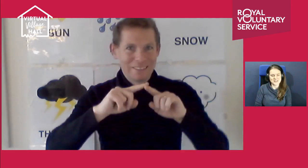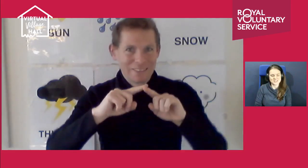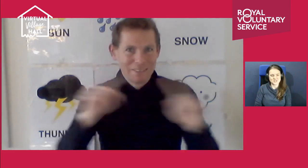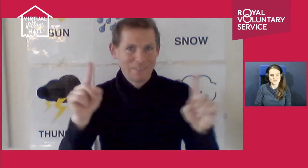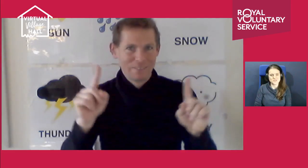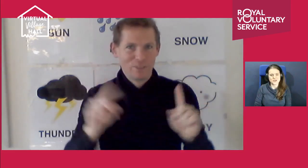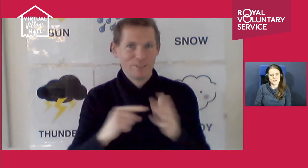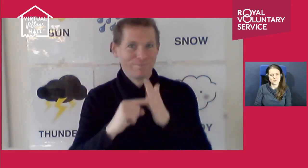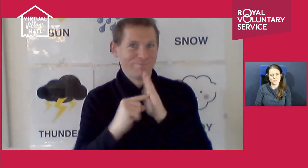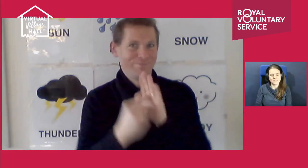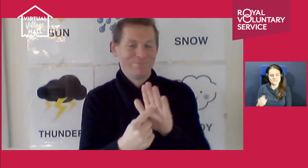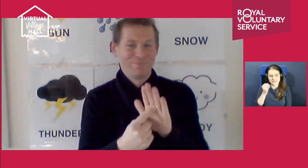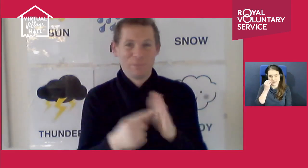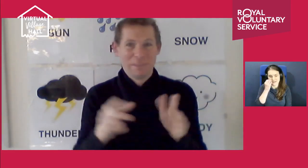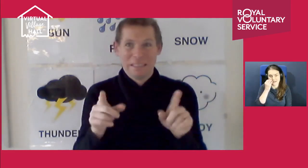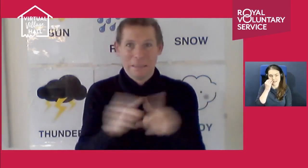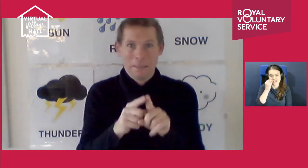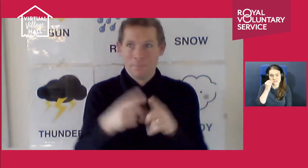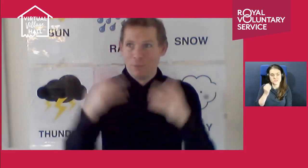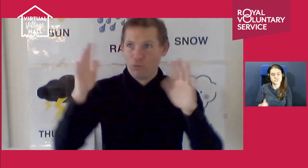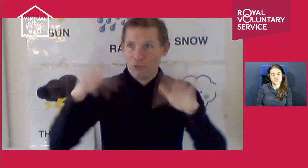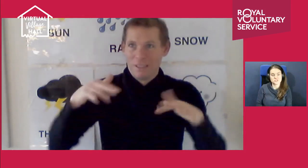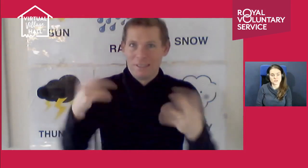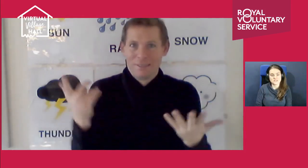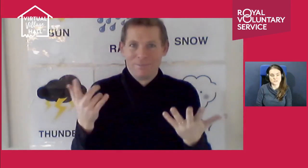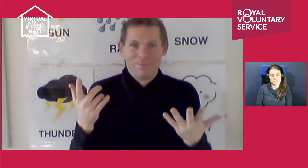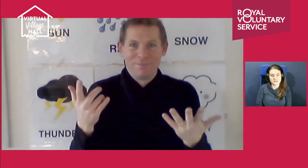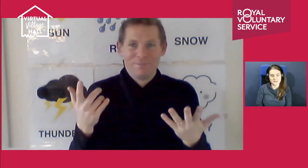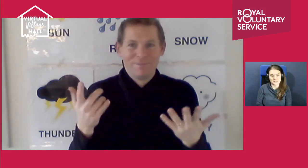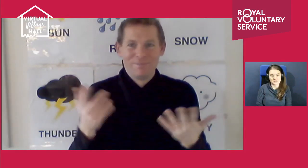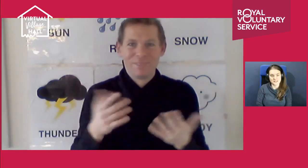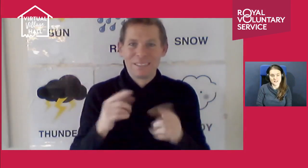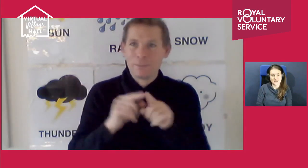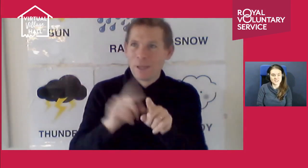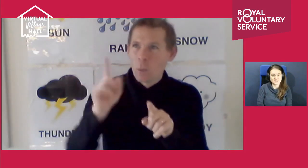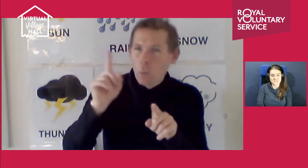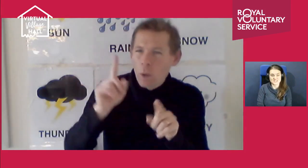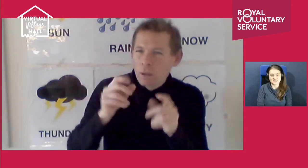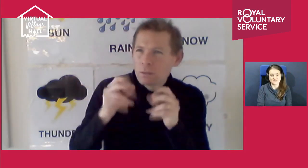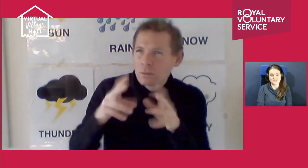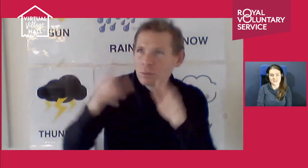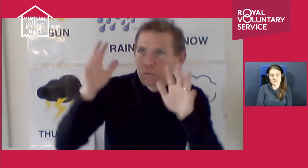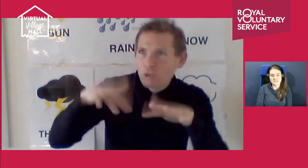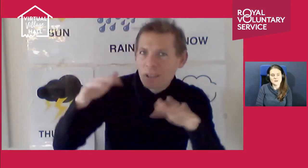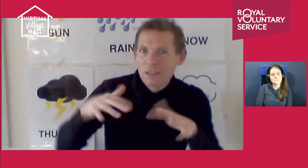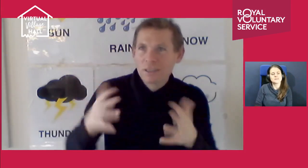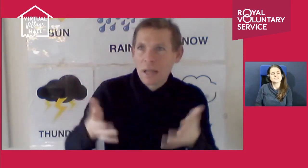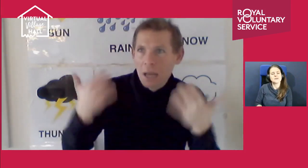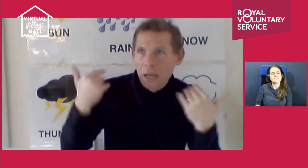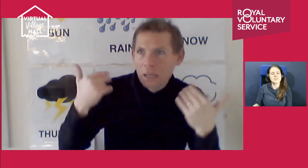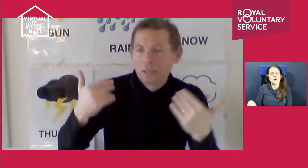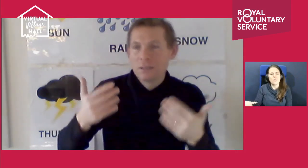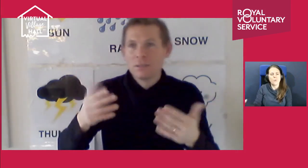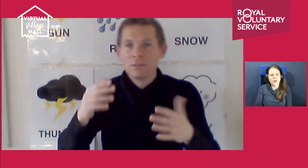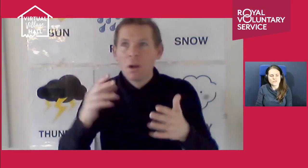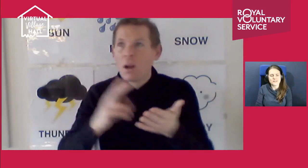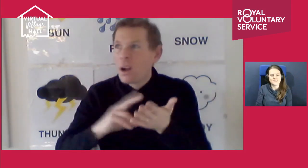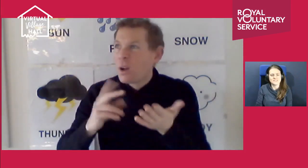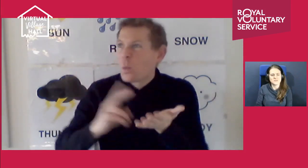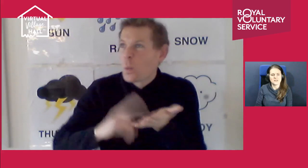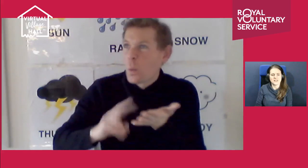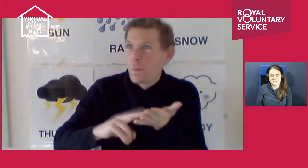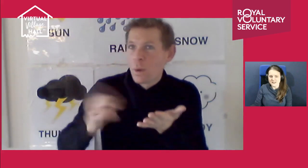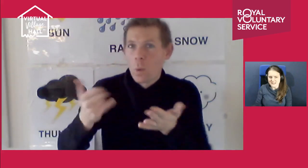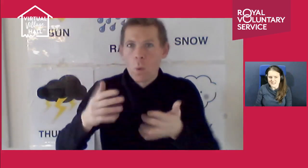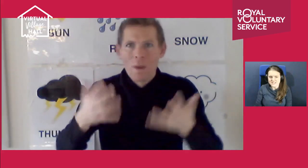So that shows how one sign can actually produce three different meanings. And it's just the sign for rain, but it depends on what the